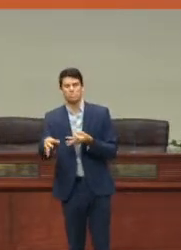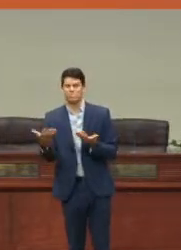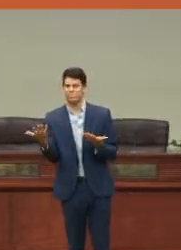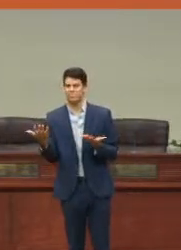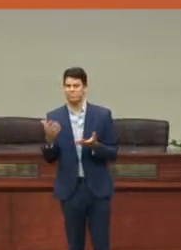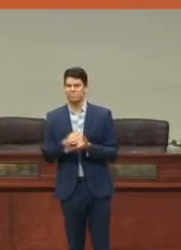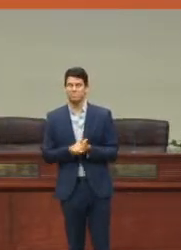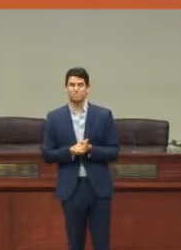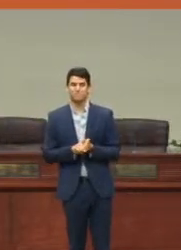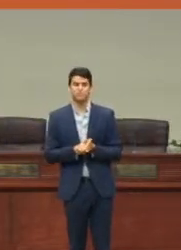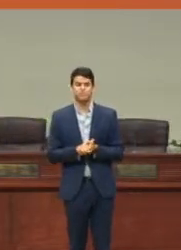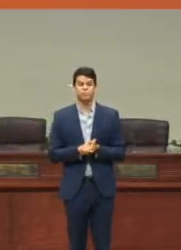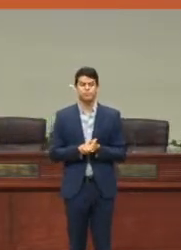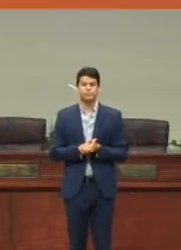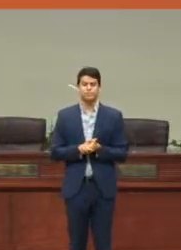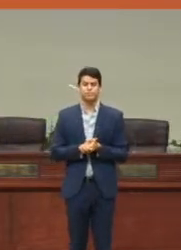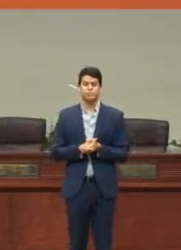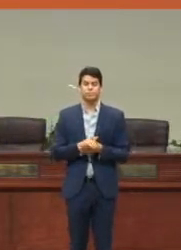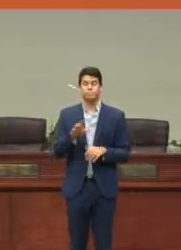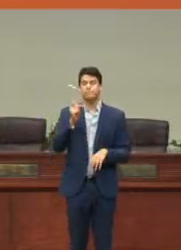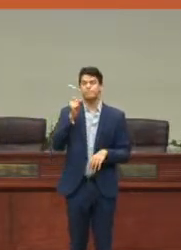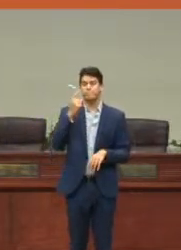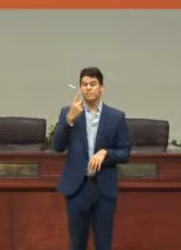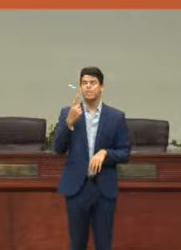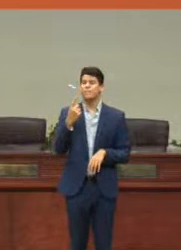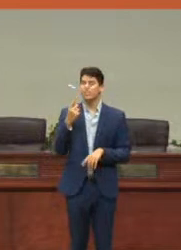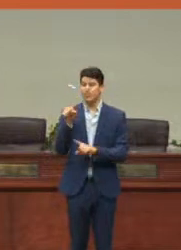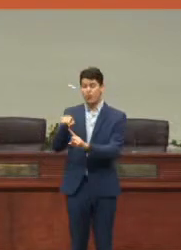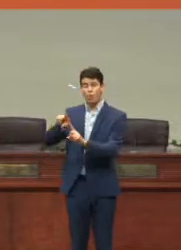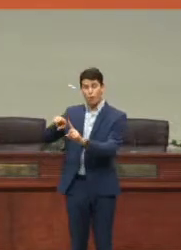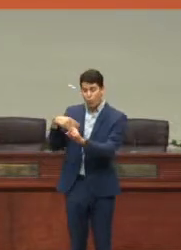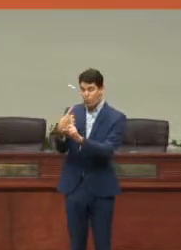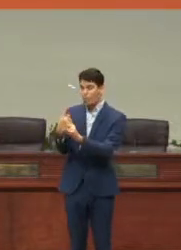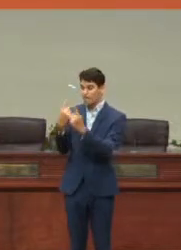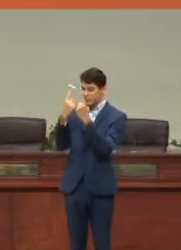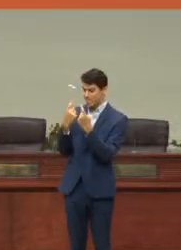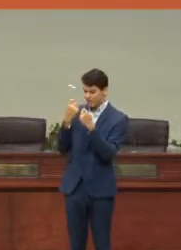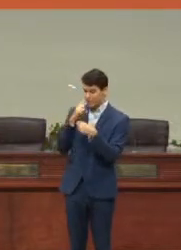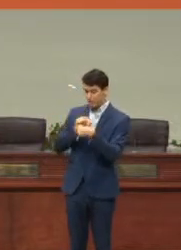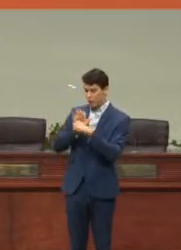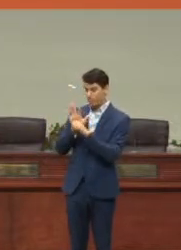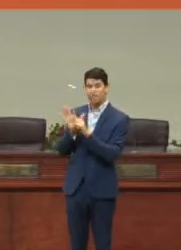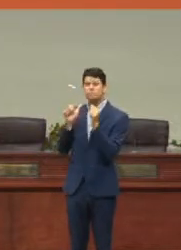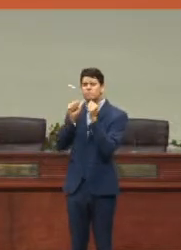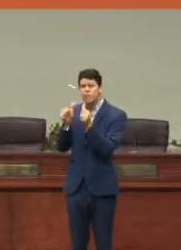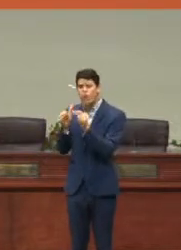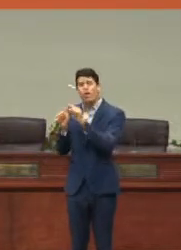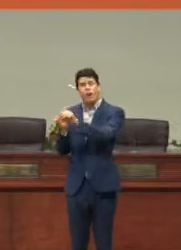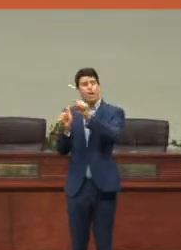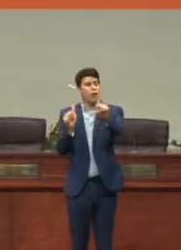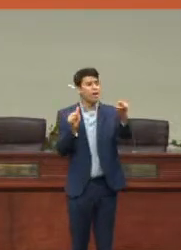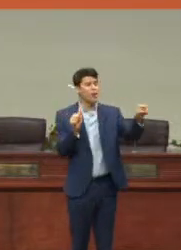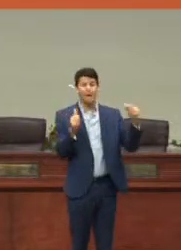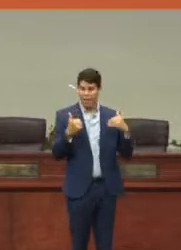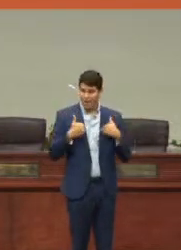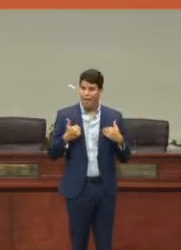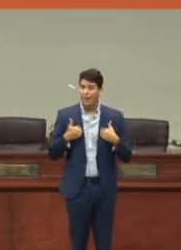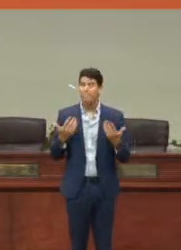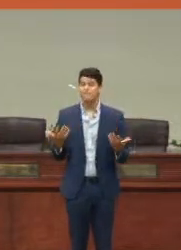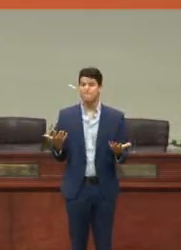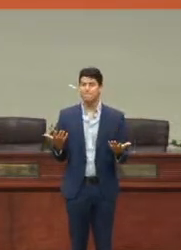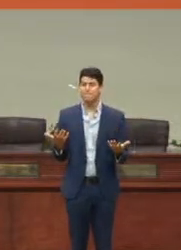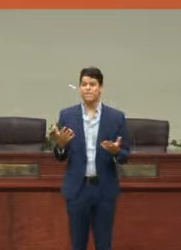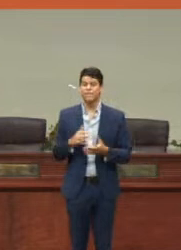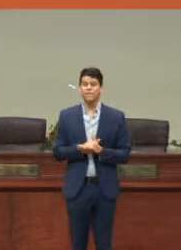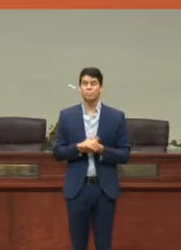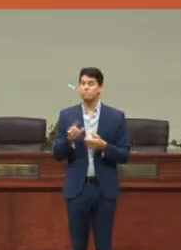want to also point out that there are other places to get free COVID tests within our community. You can avail yourselves of the opportunity